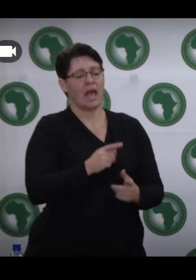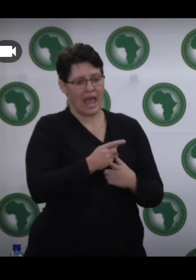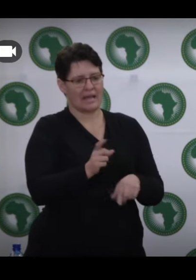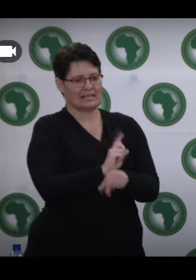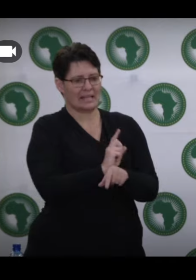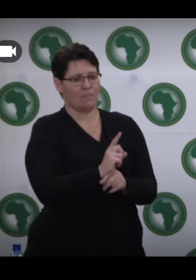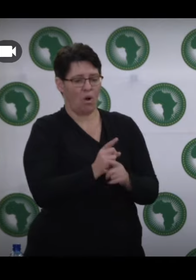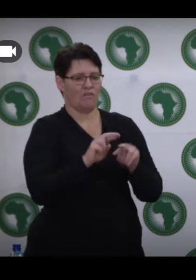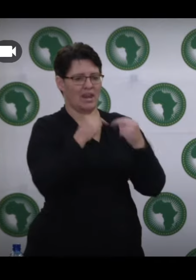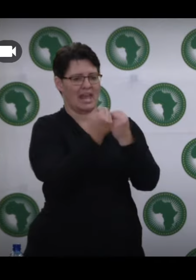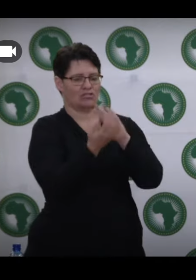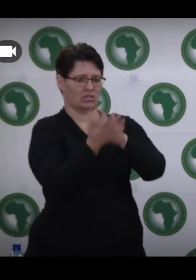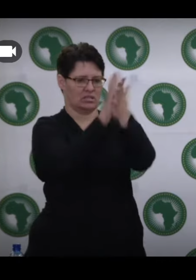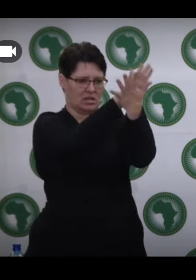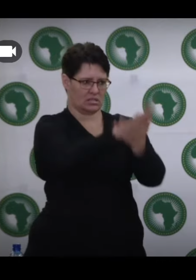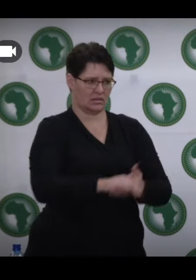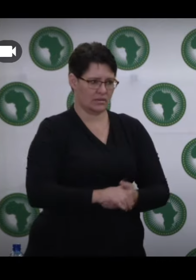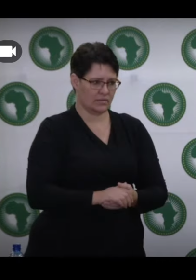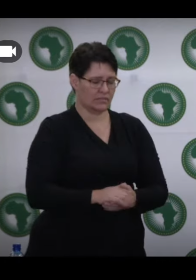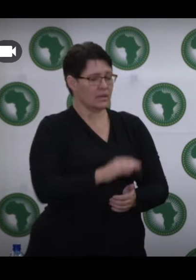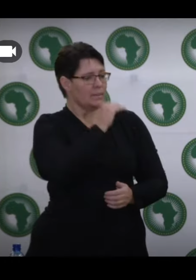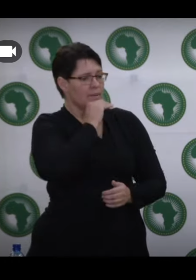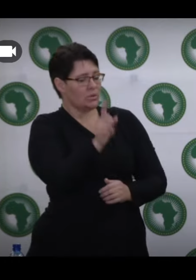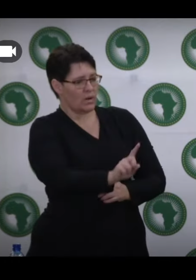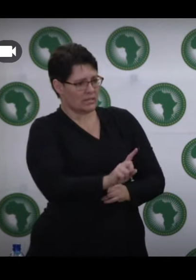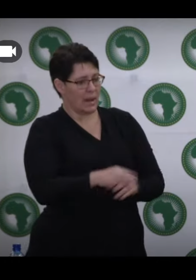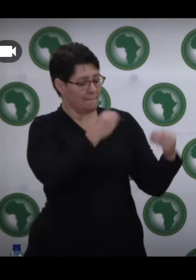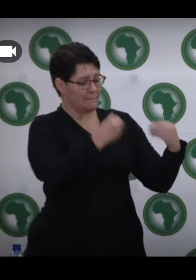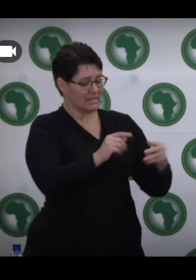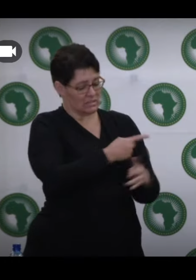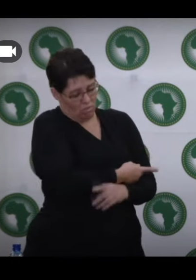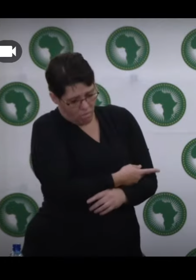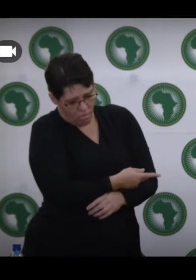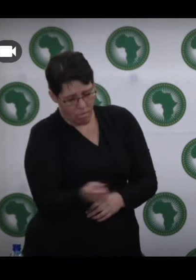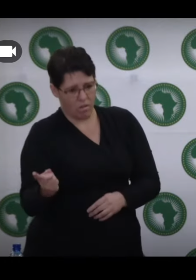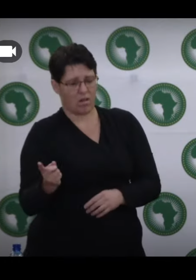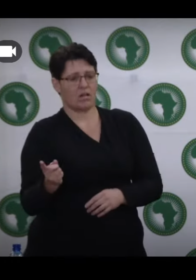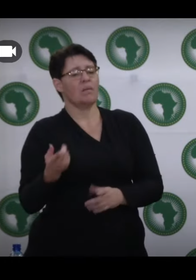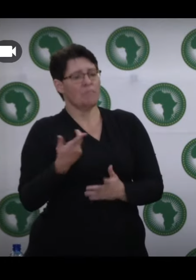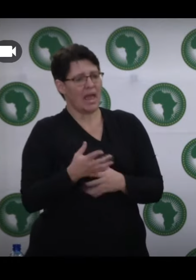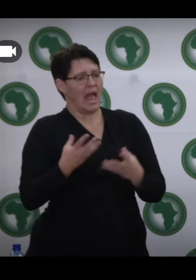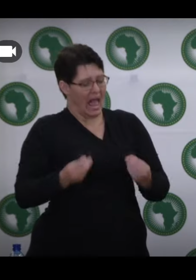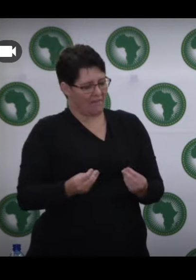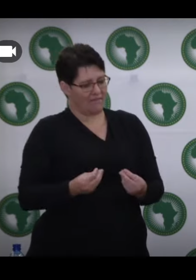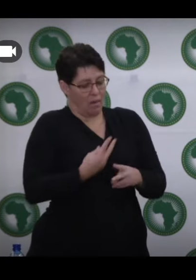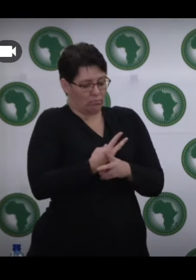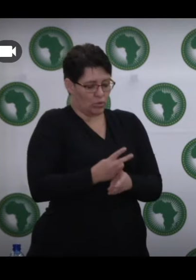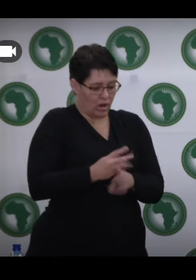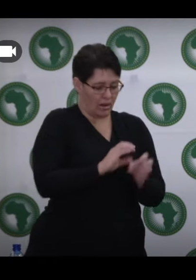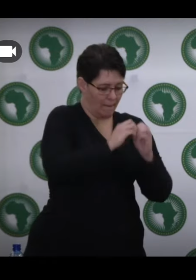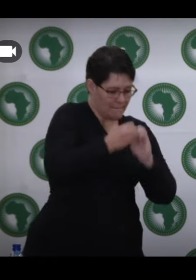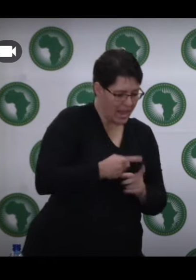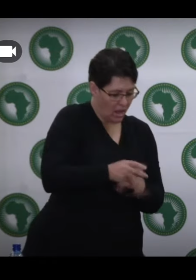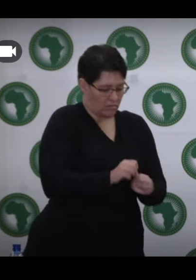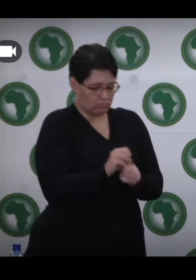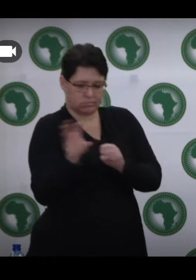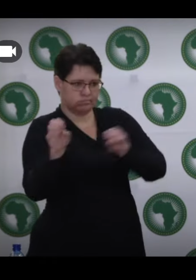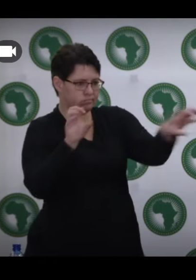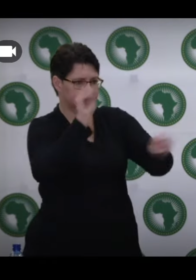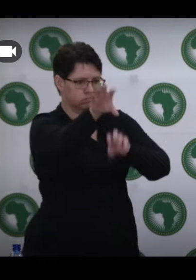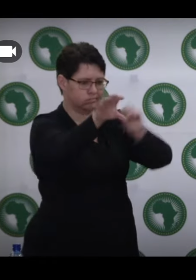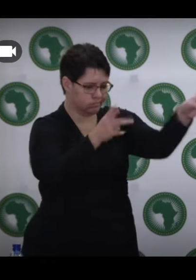of the national disaster. This means that all businesses that are essential for the production and distribution of